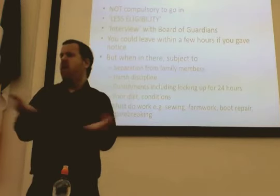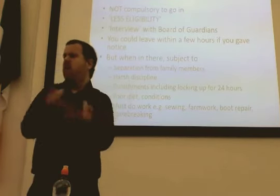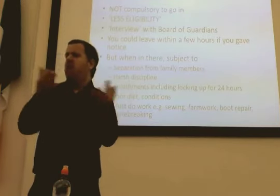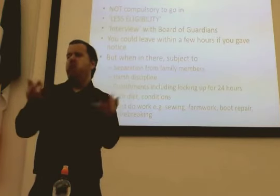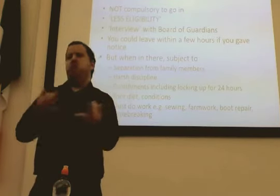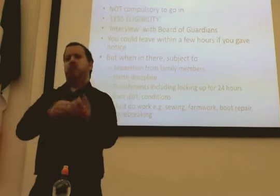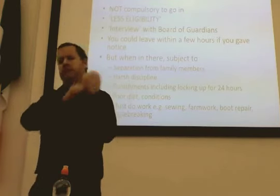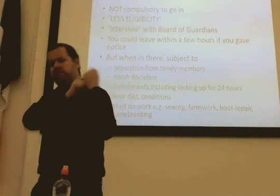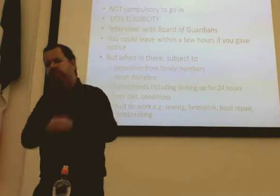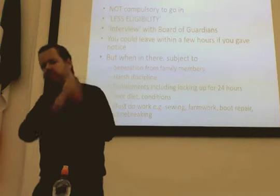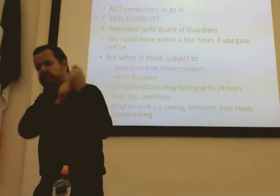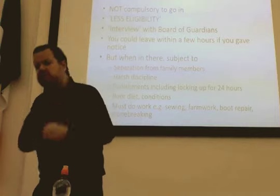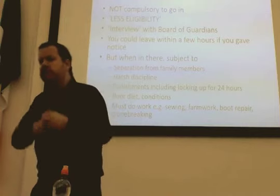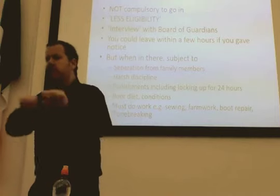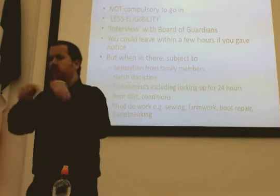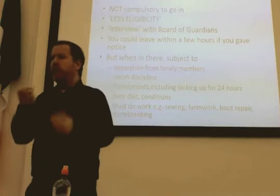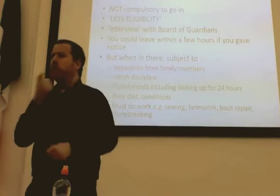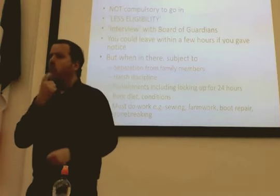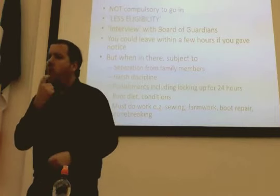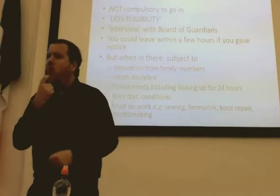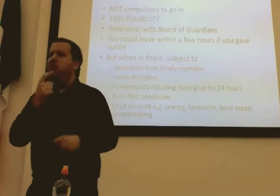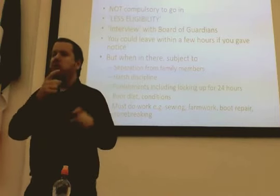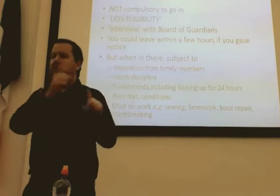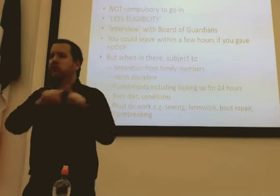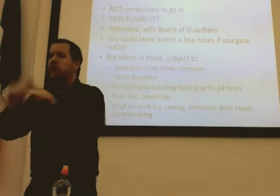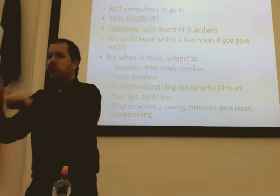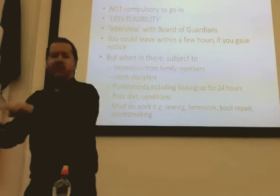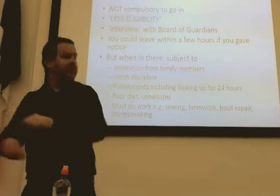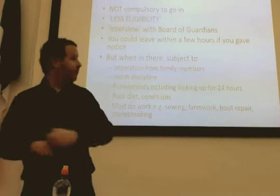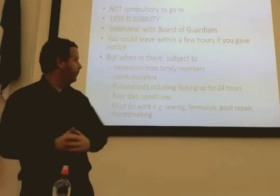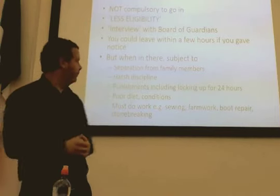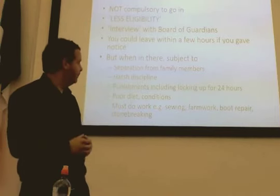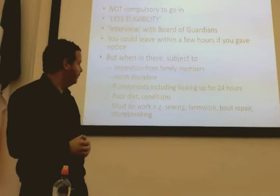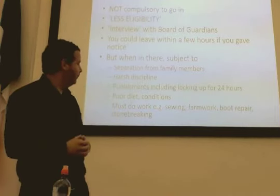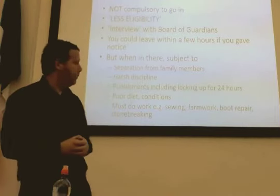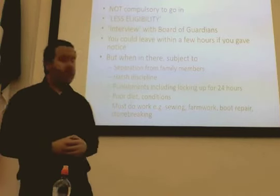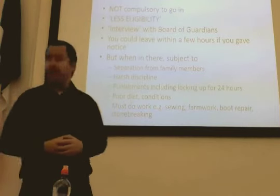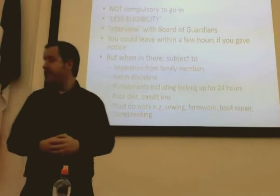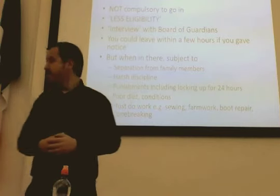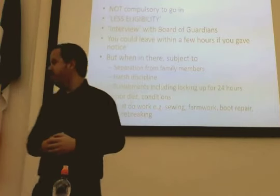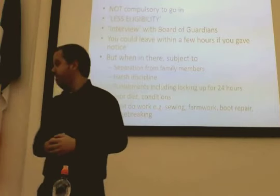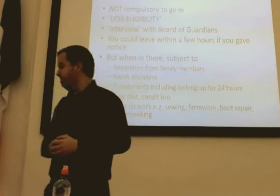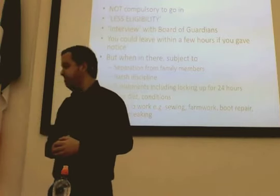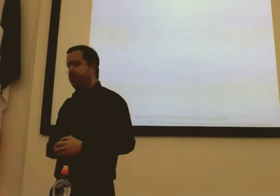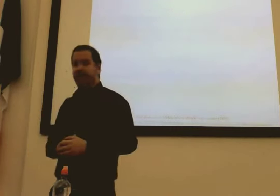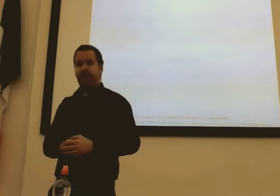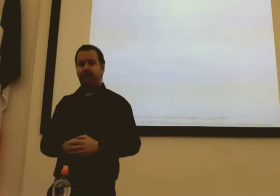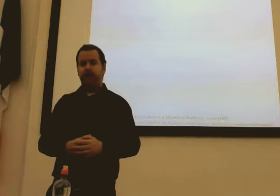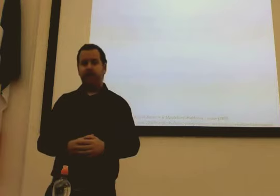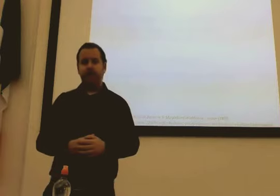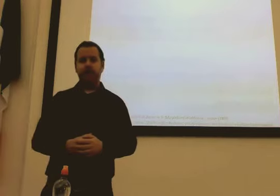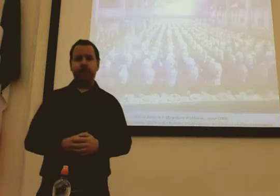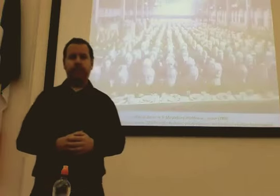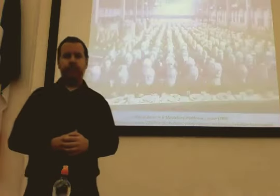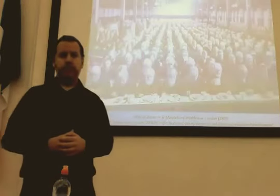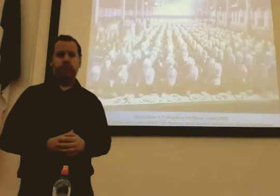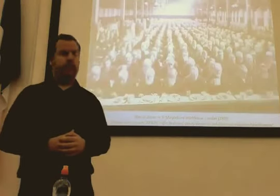And once you come in, they'd find out about your background of your work, and then they would force you to do that kind of label, whatever